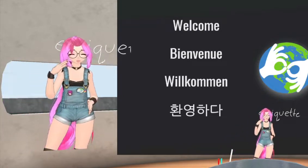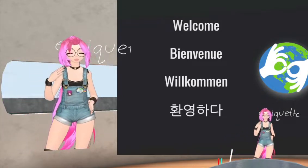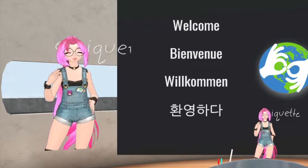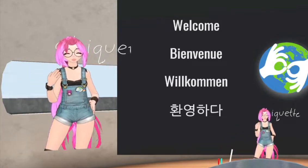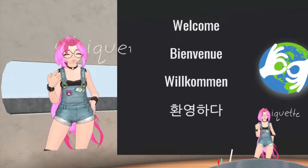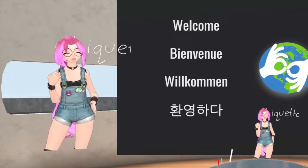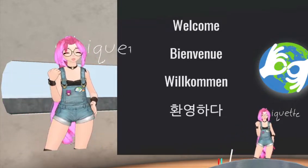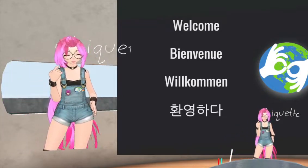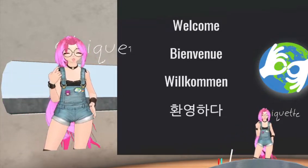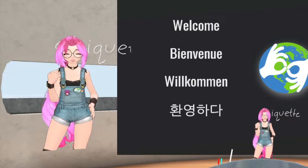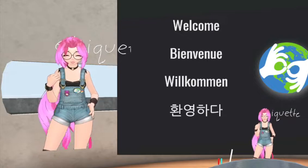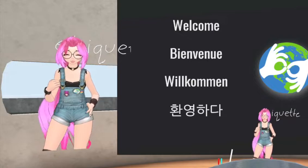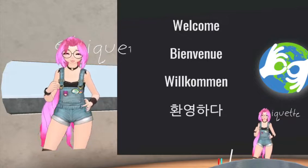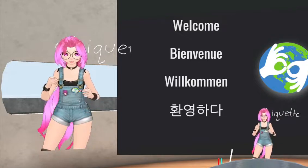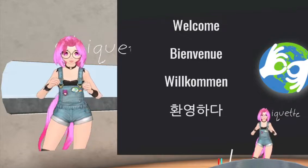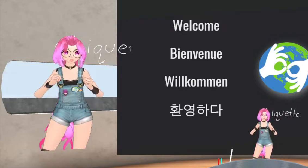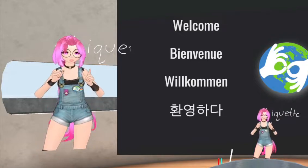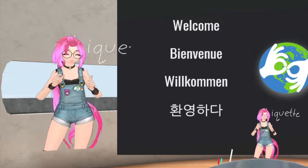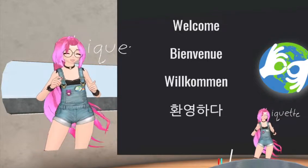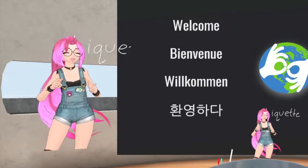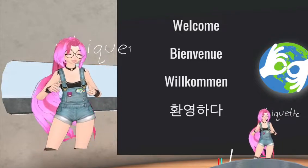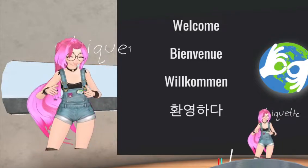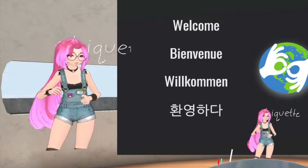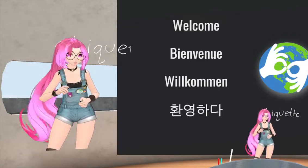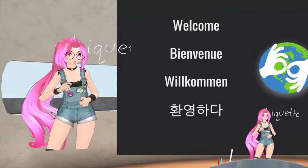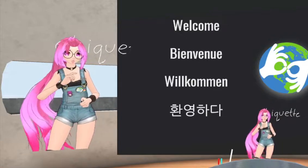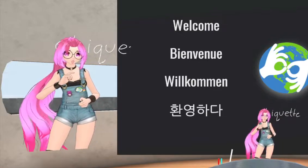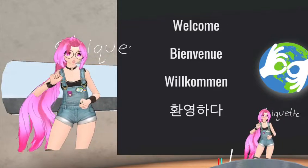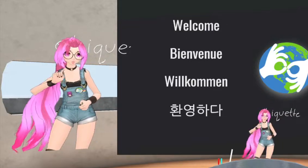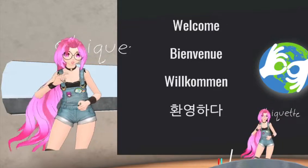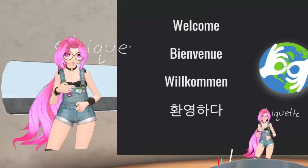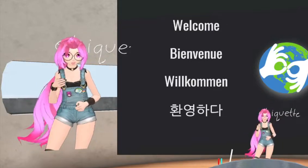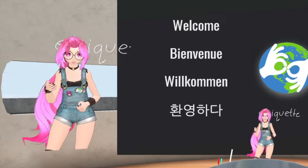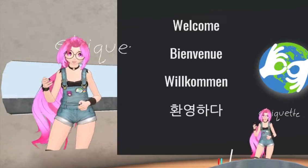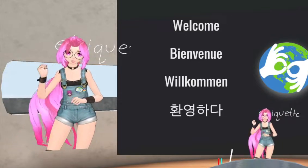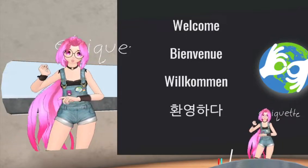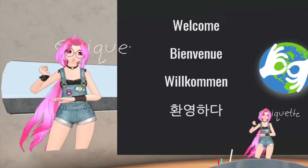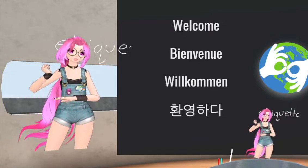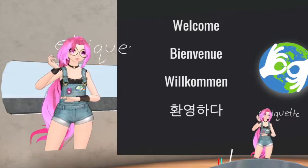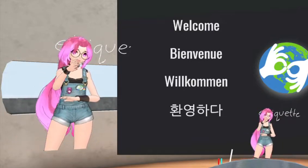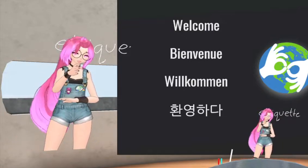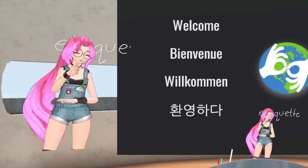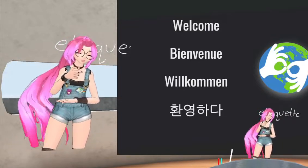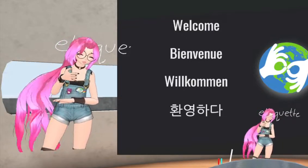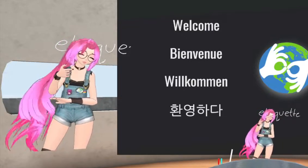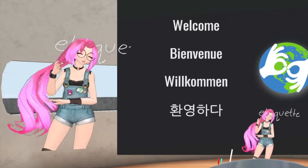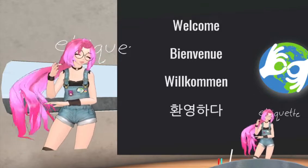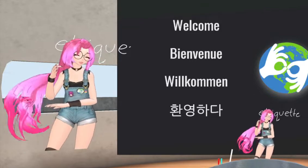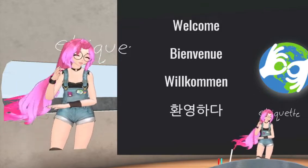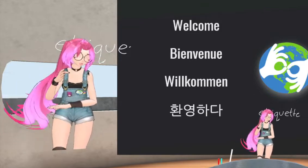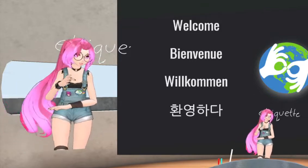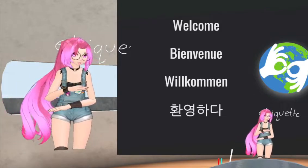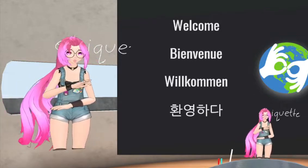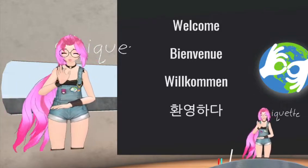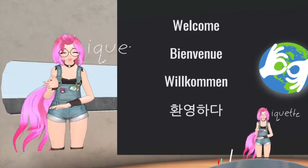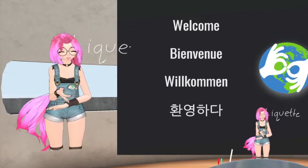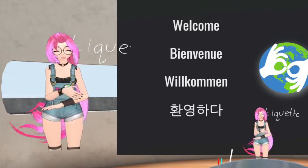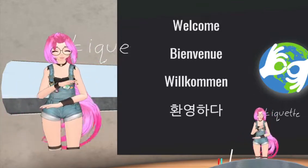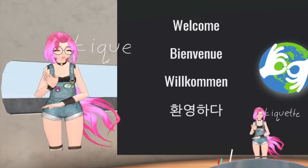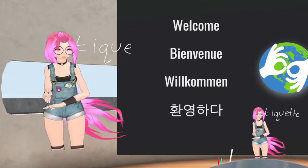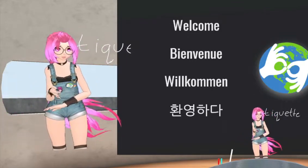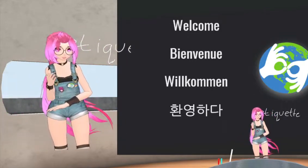their body language and where they are. So if I'm in a public, oh, there goes my foot. If I'm in a public room in a large space